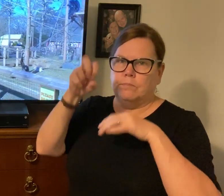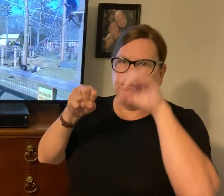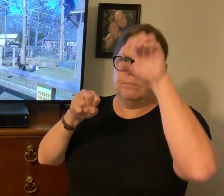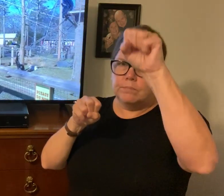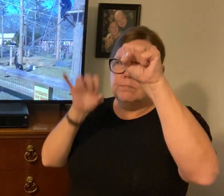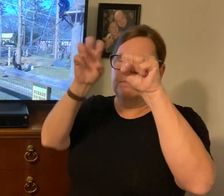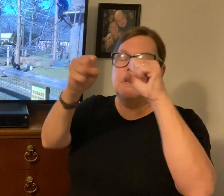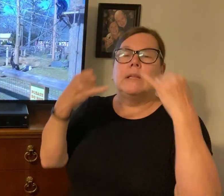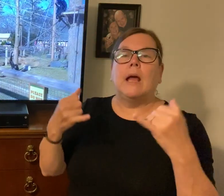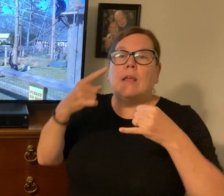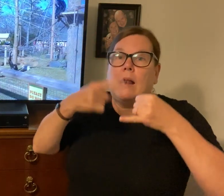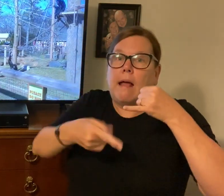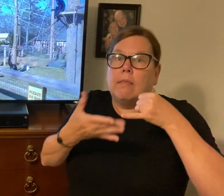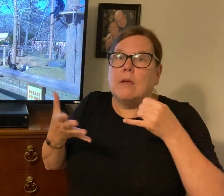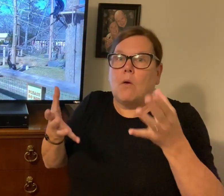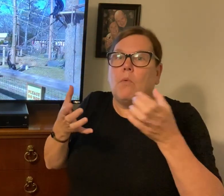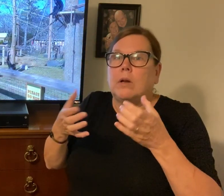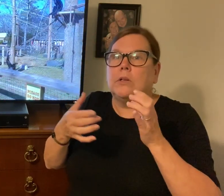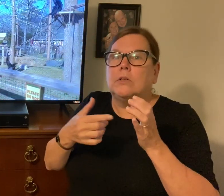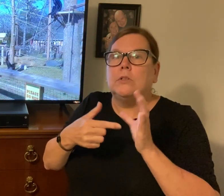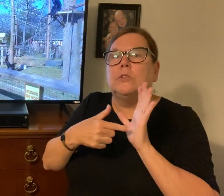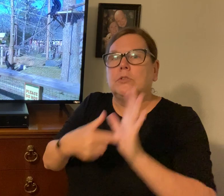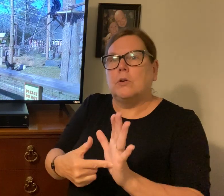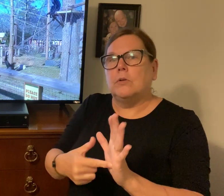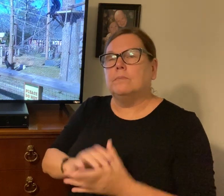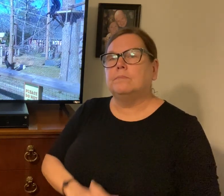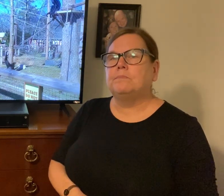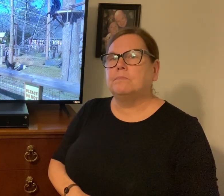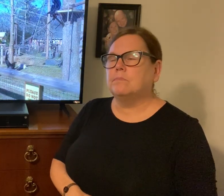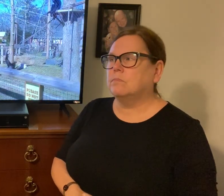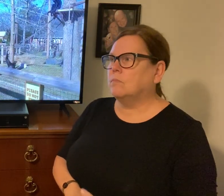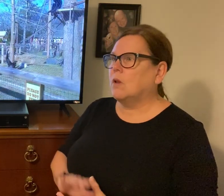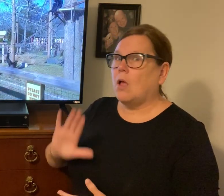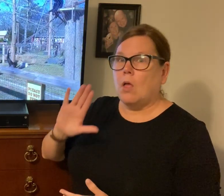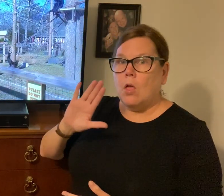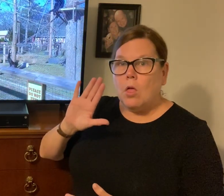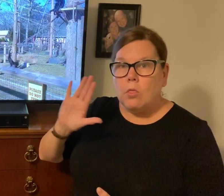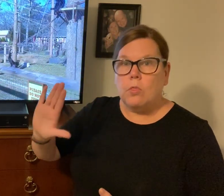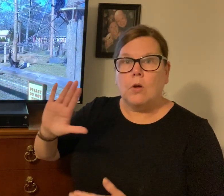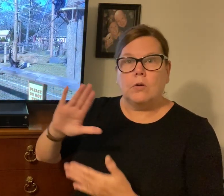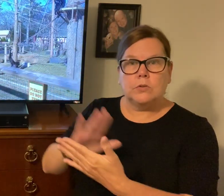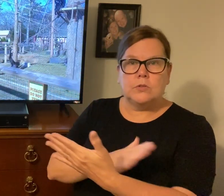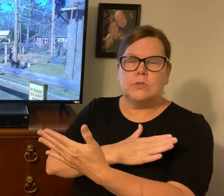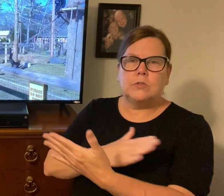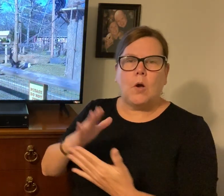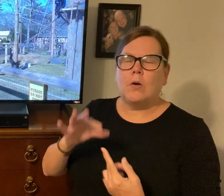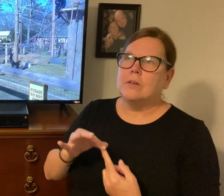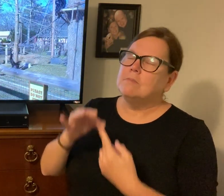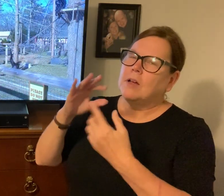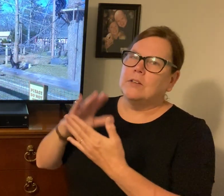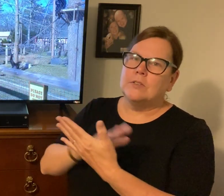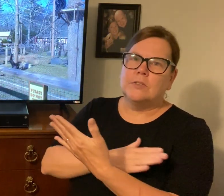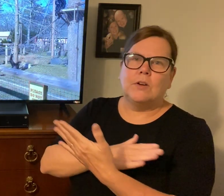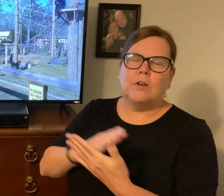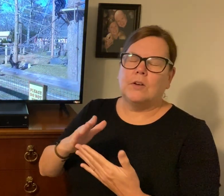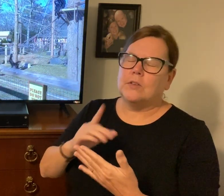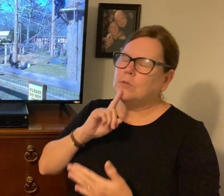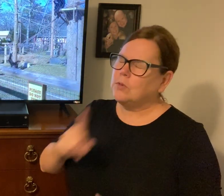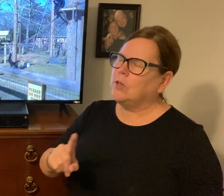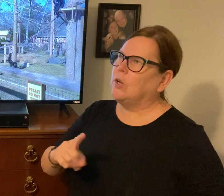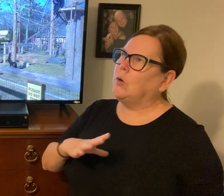So the last thing I want to share with you is about their song. Their song is really special, and it what makes the species